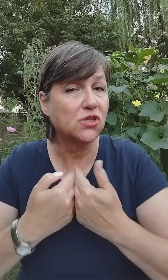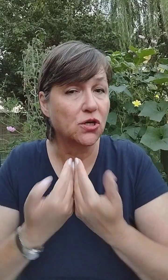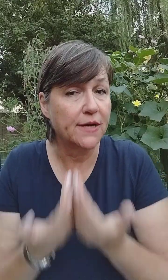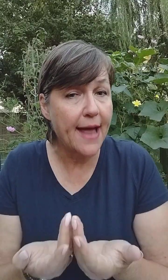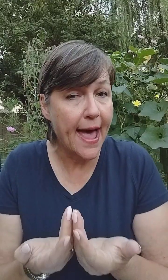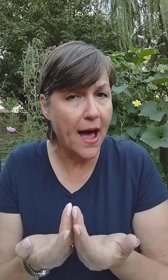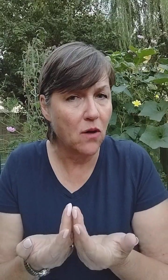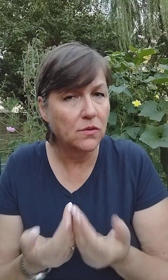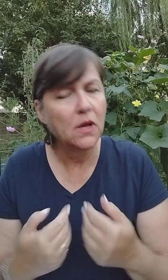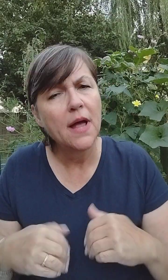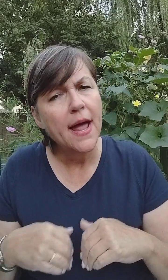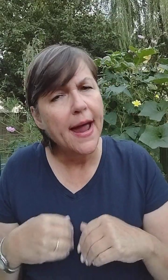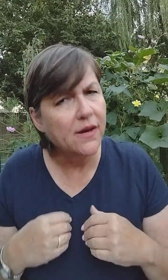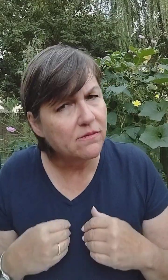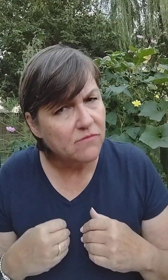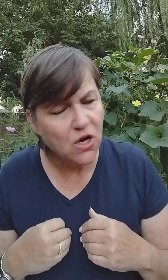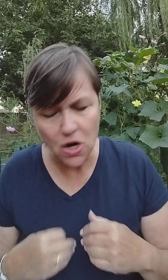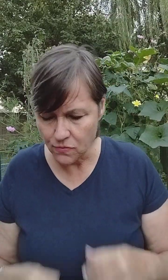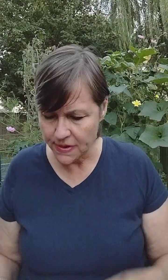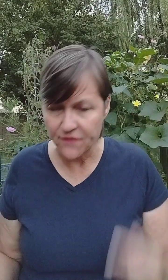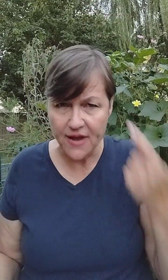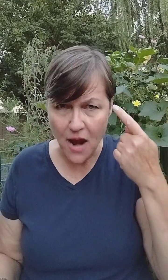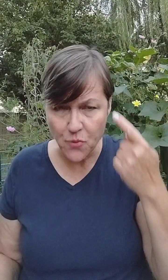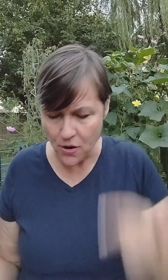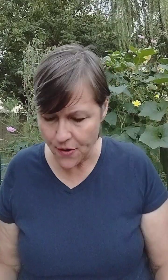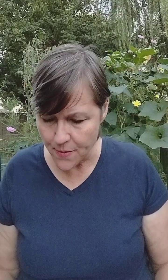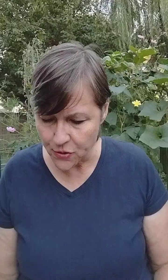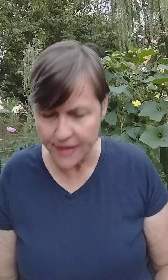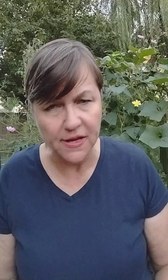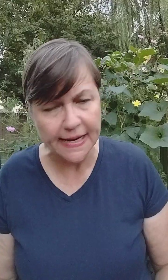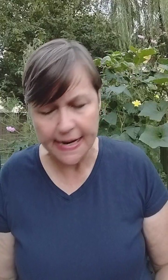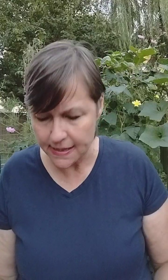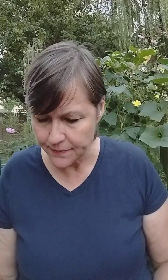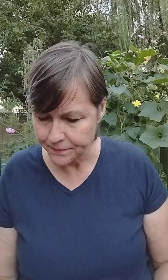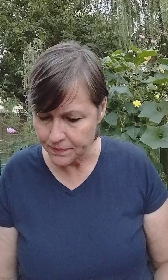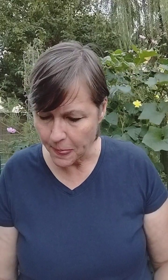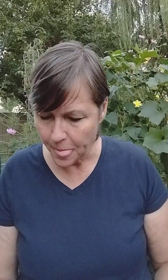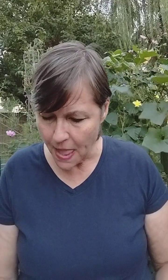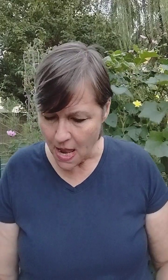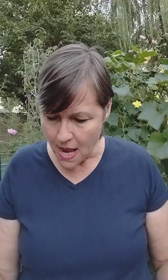it, how. And, give the eyebrow grammar and the lean.